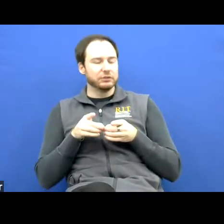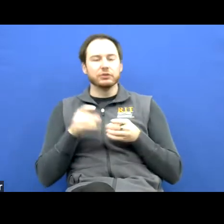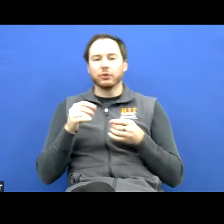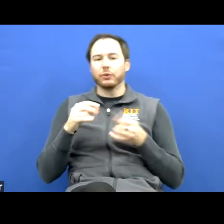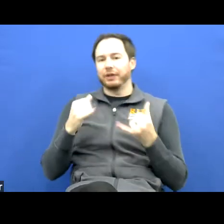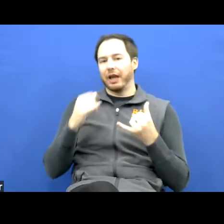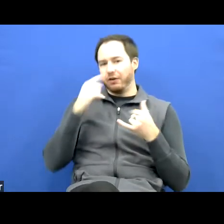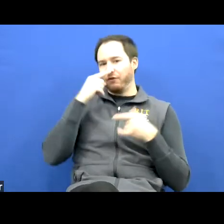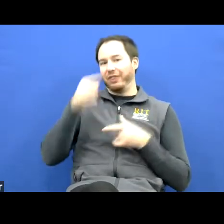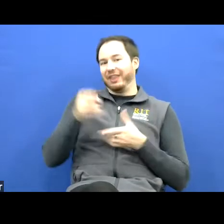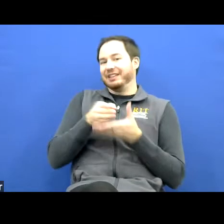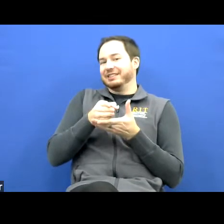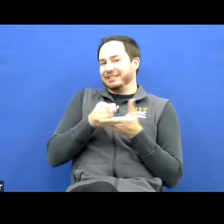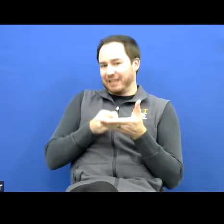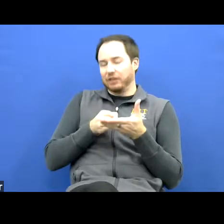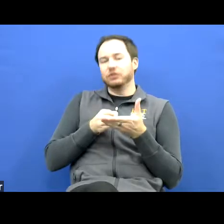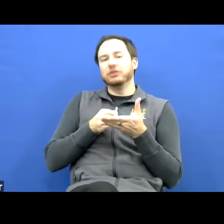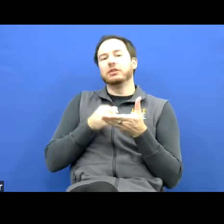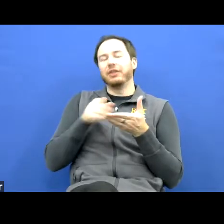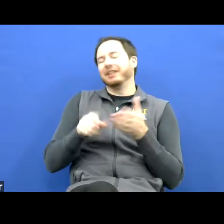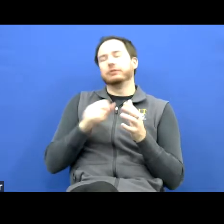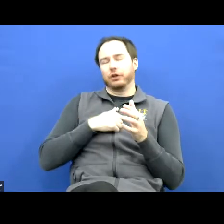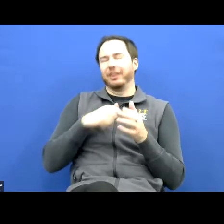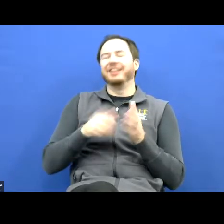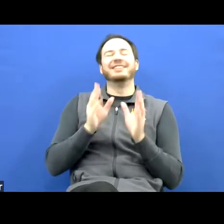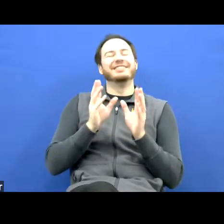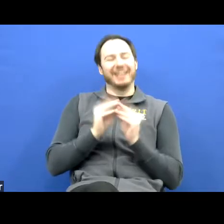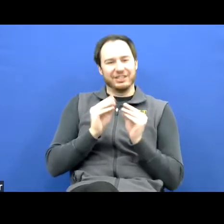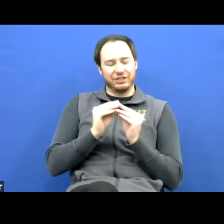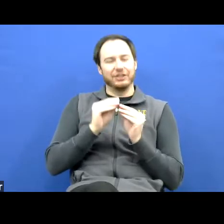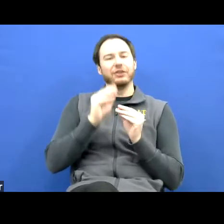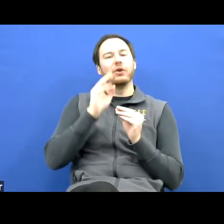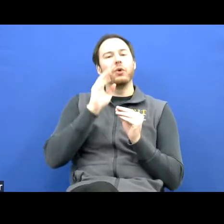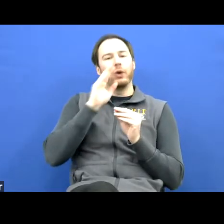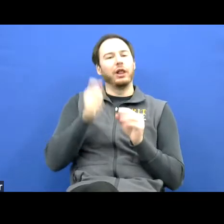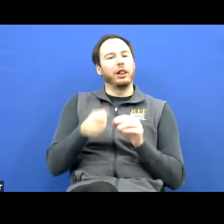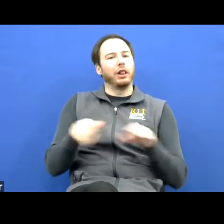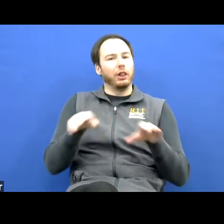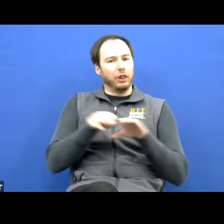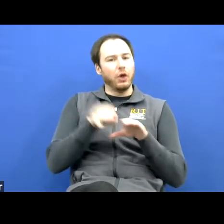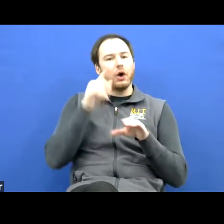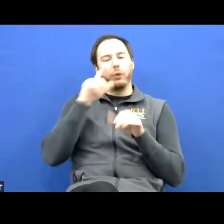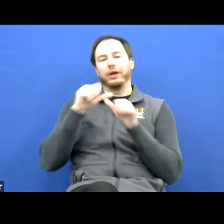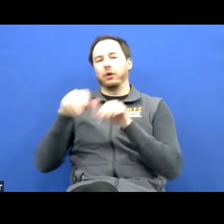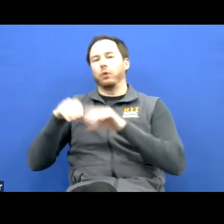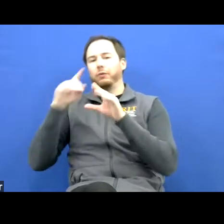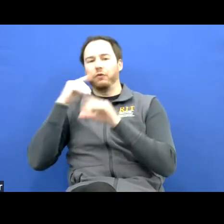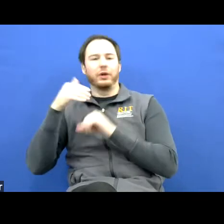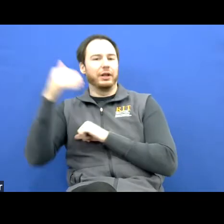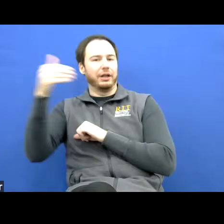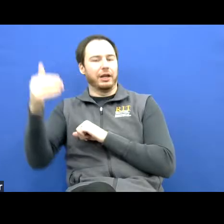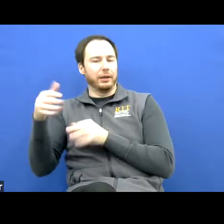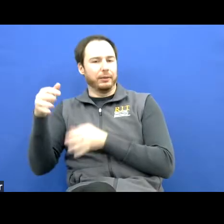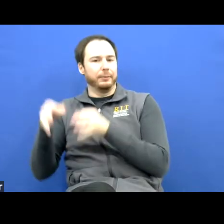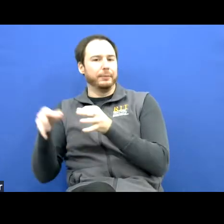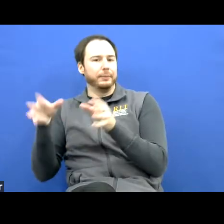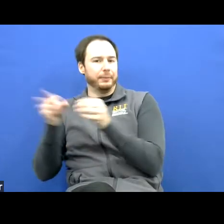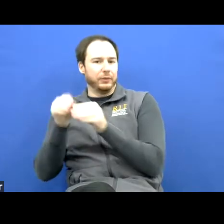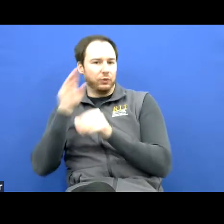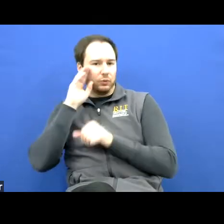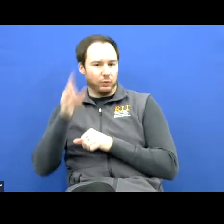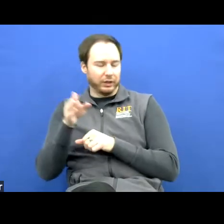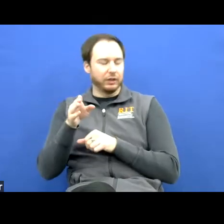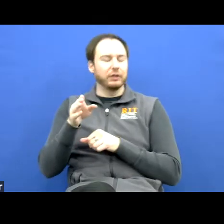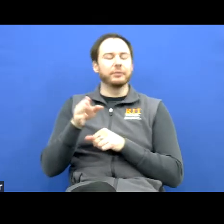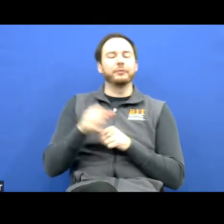this session of the public hearing for the proposed local law to amend zoning code for historic